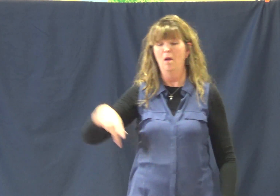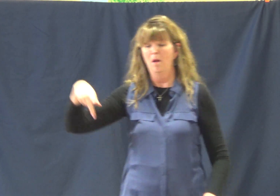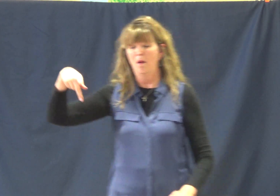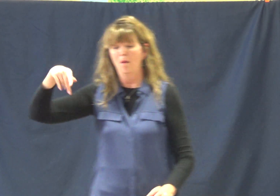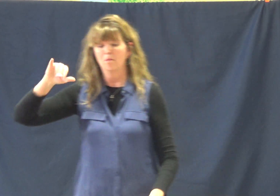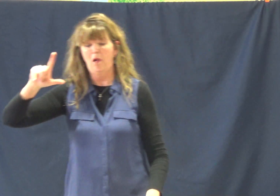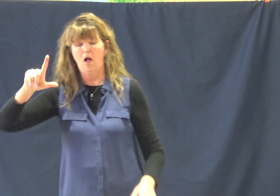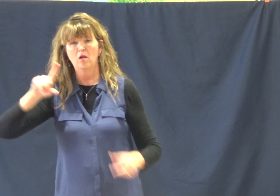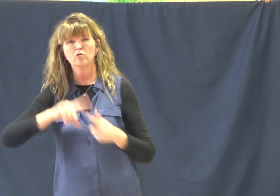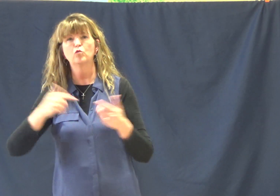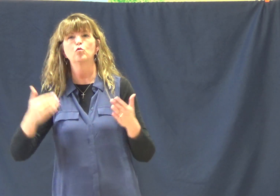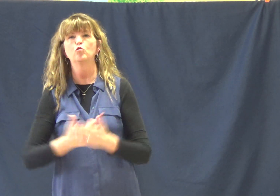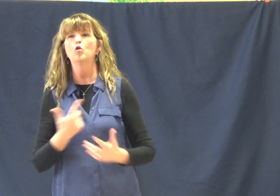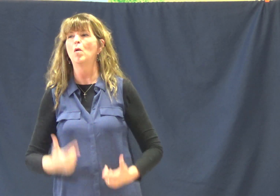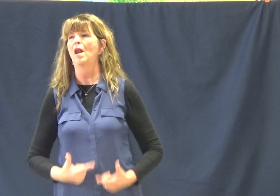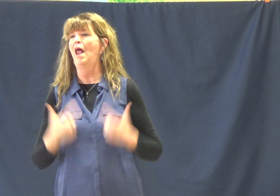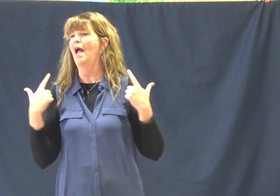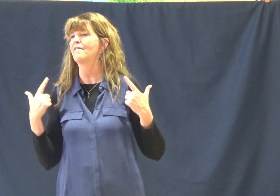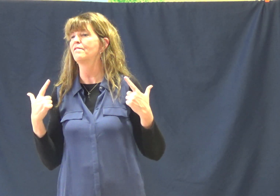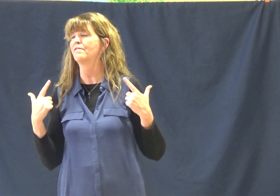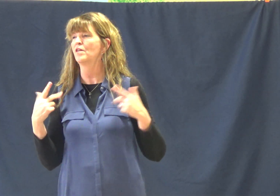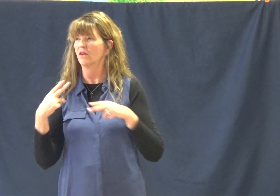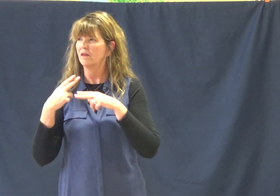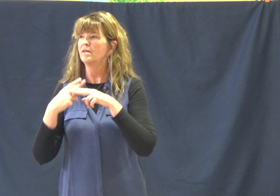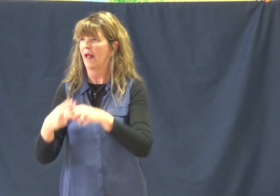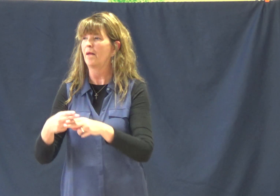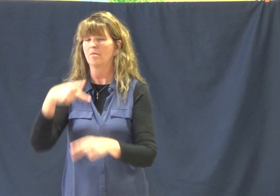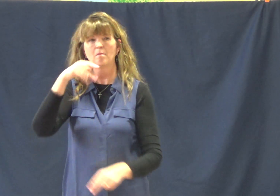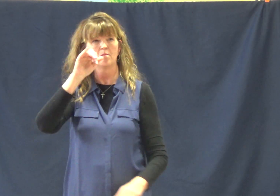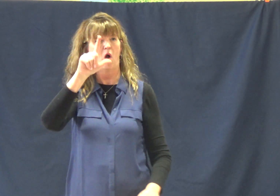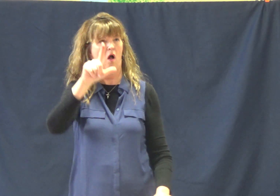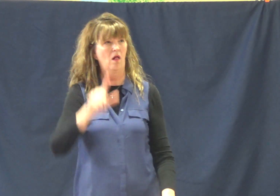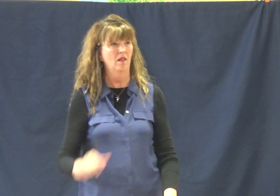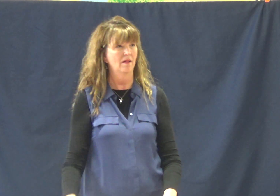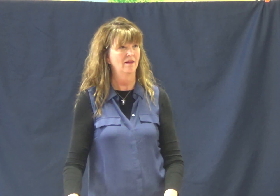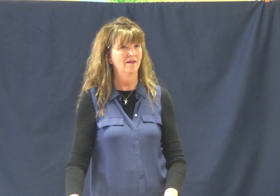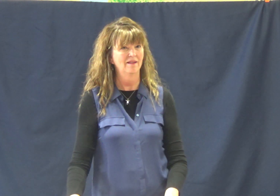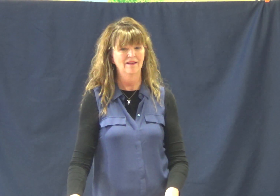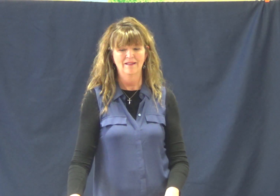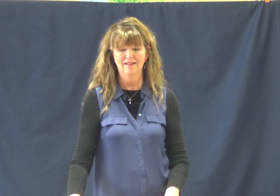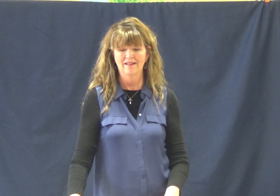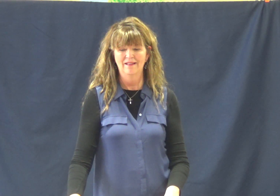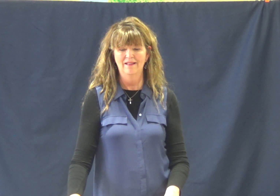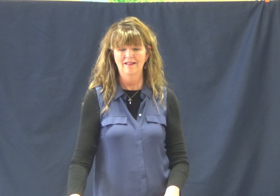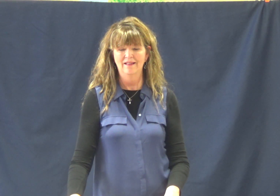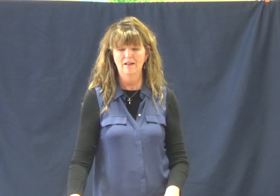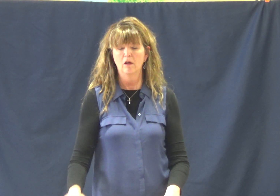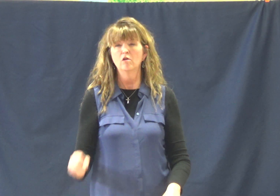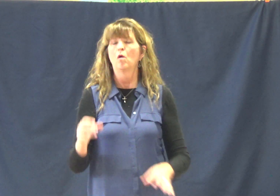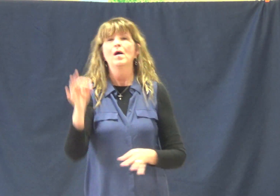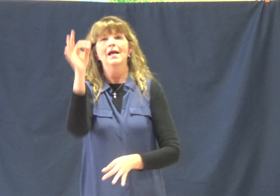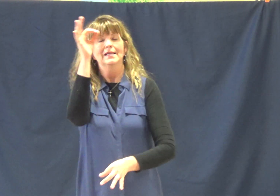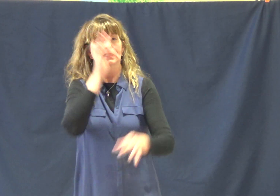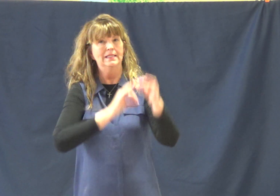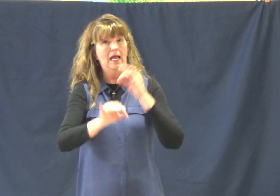Okay. Saul became Paul. Paul was his new name and is representing his new